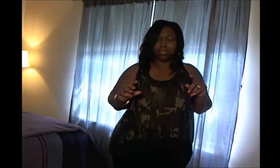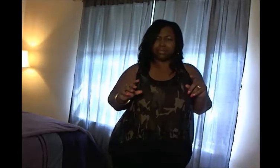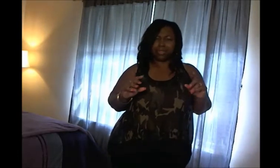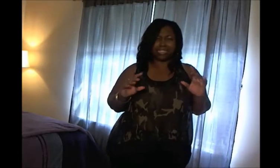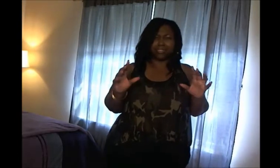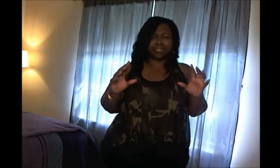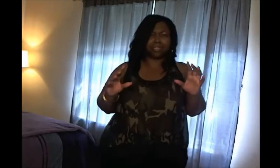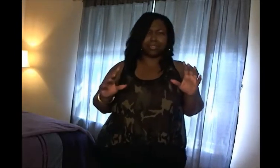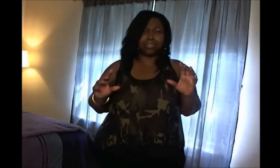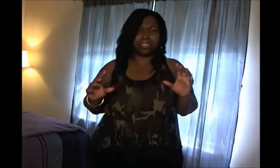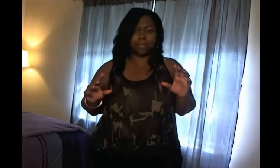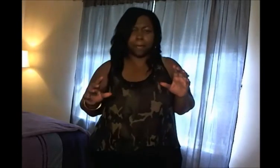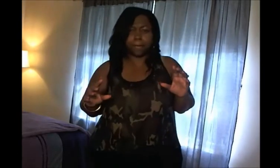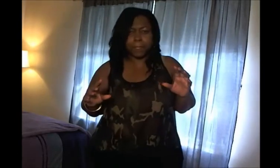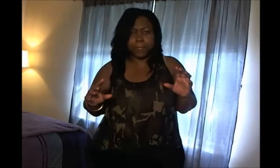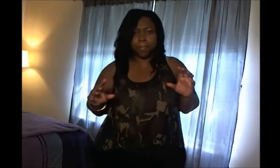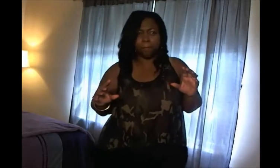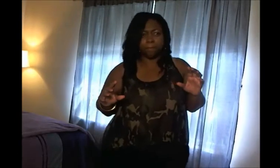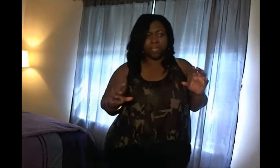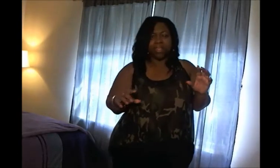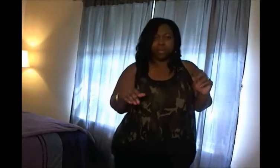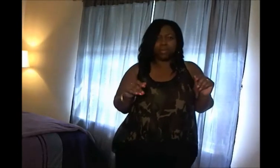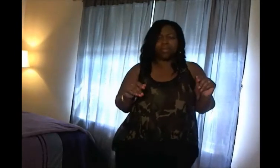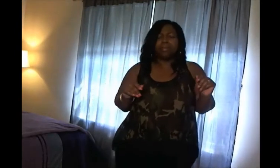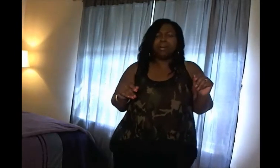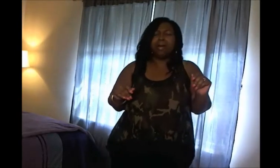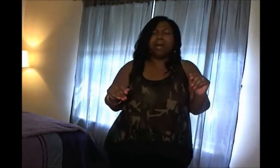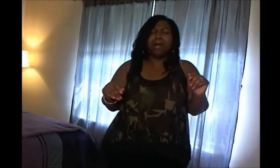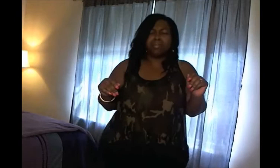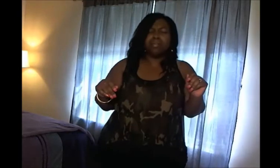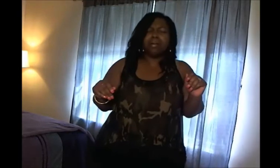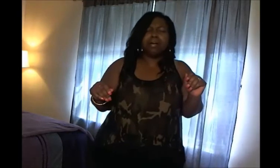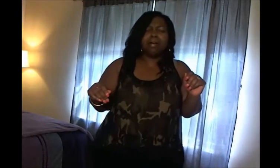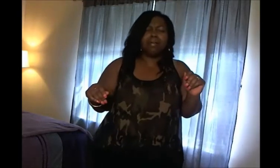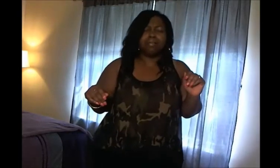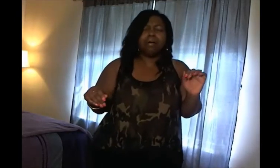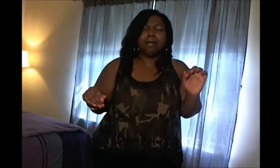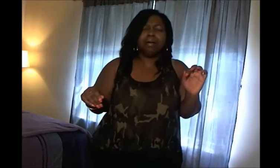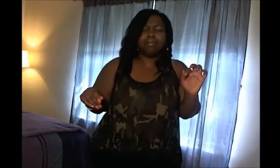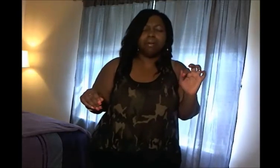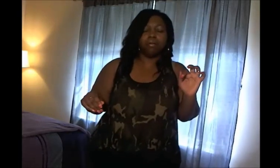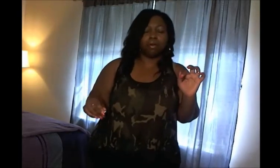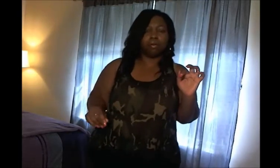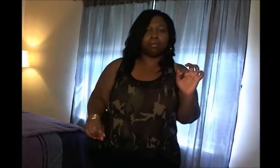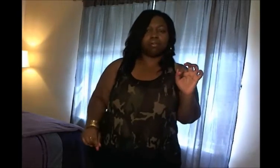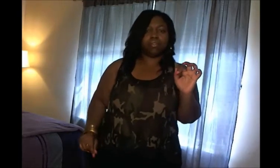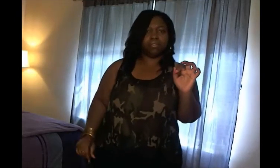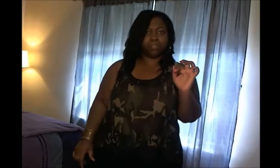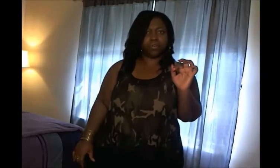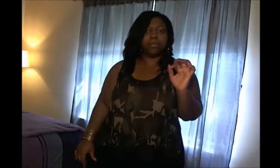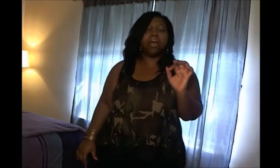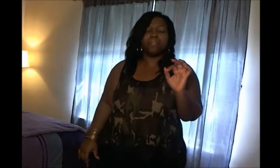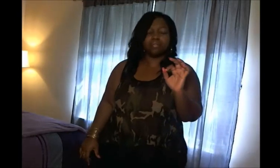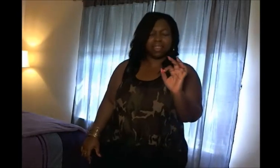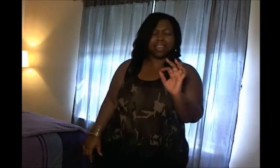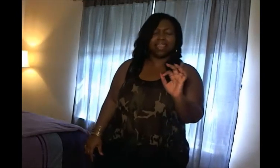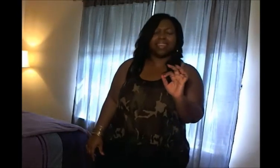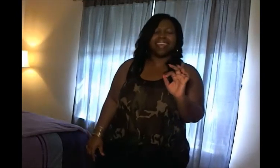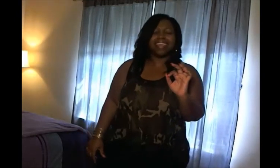Ooh, I can do a little Jodeci. Whoa, whoa, whoa, whoa, whoa. Forever, my lady.